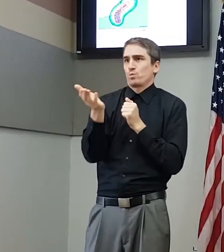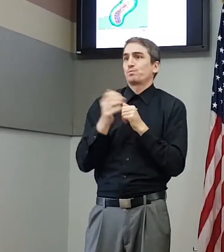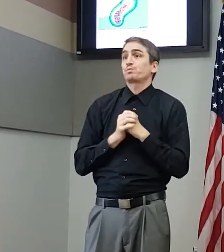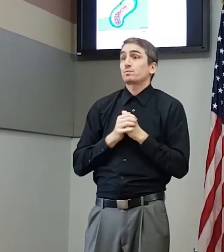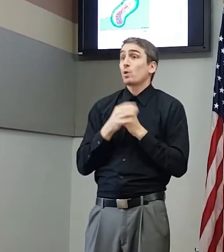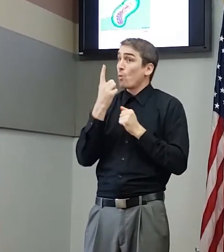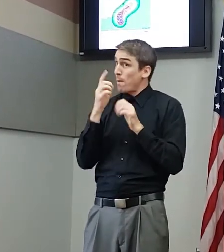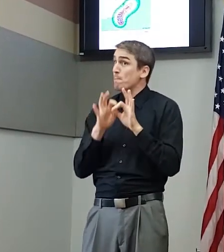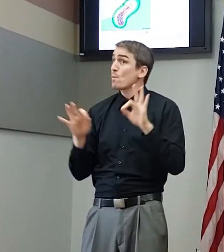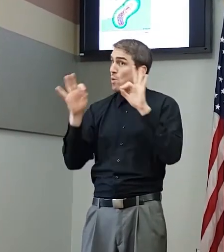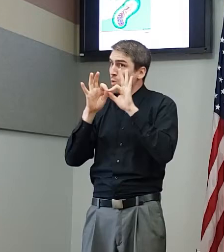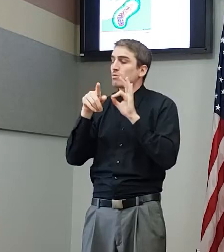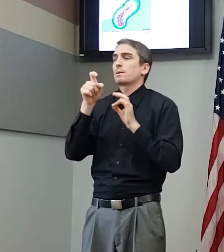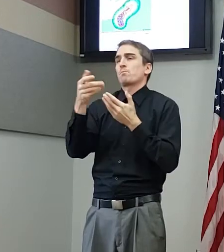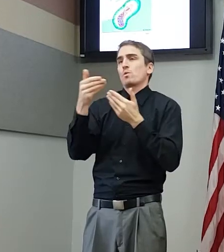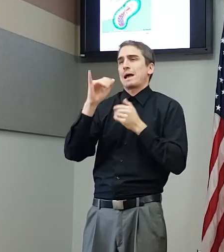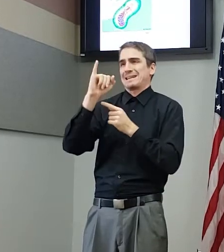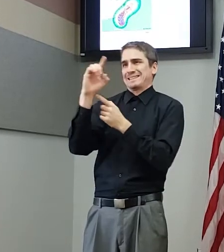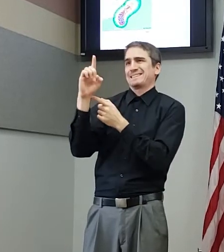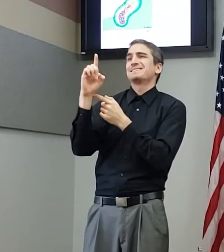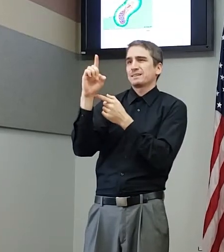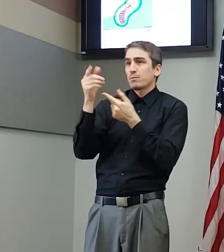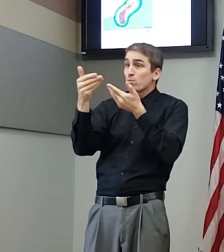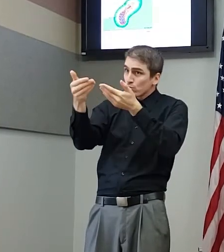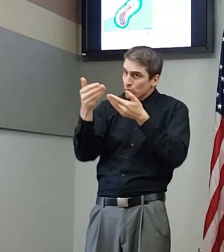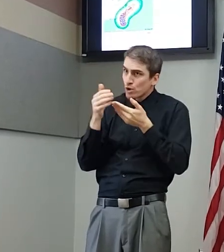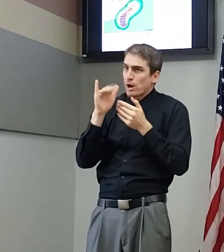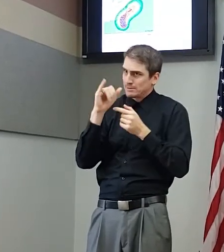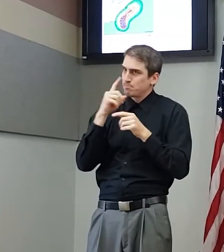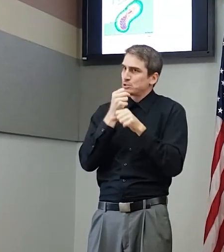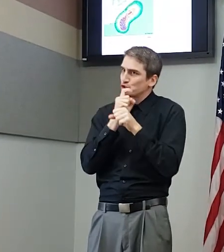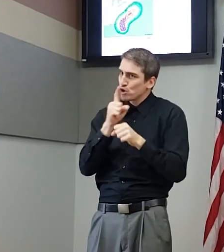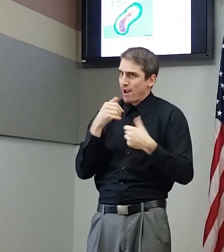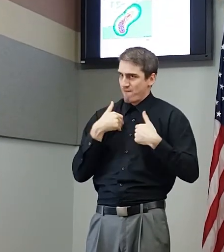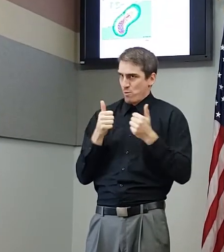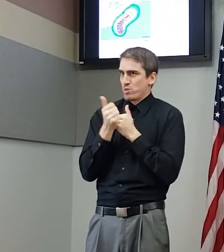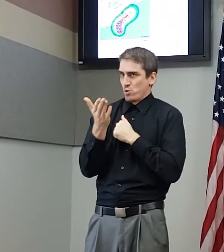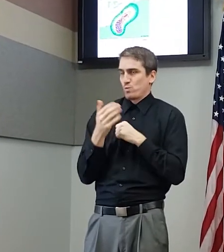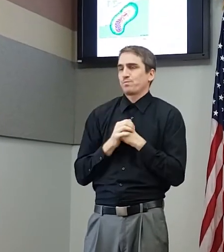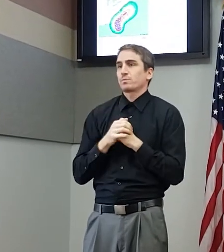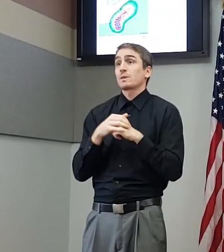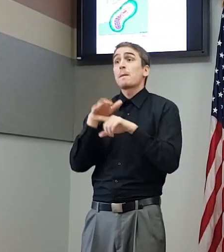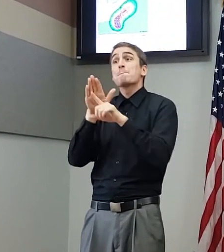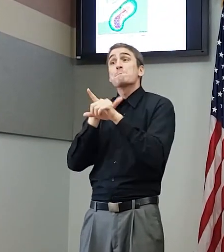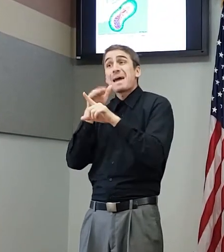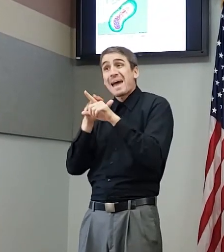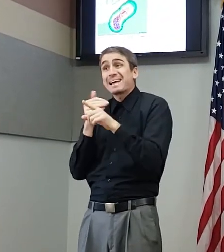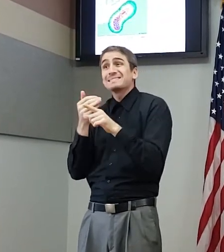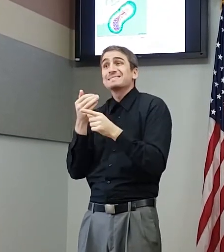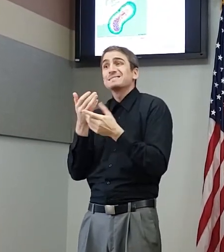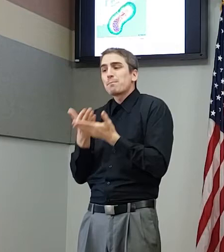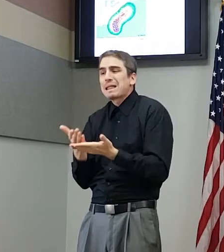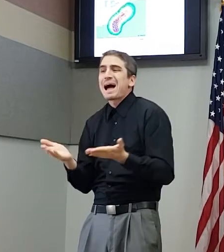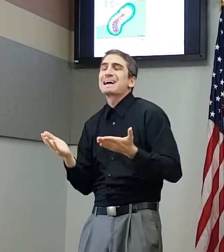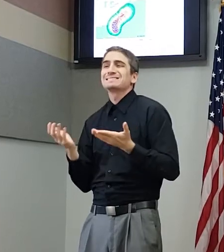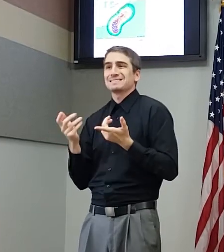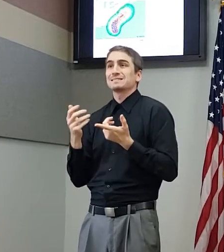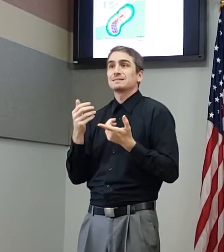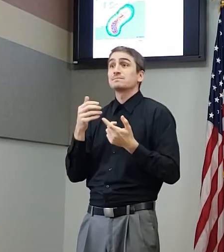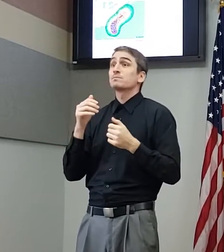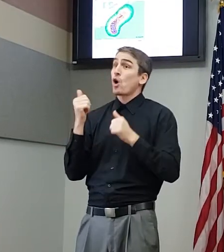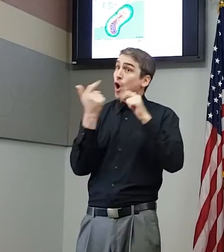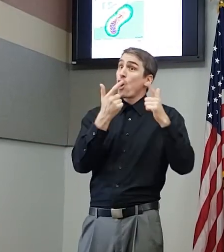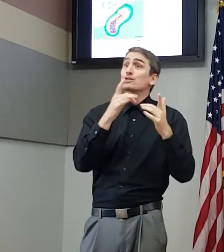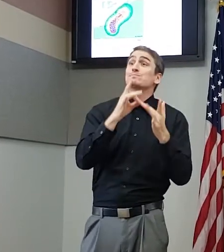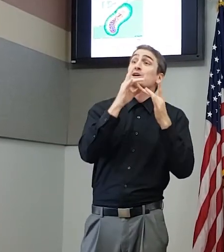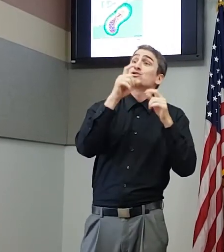important item is identification. Make sure you've got your identification with you. Pet supplies, of course, all of our special needs shelter,